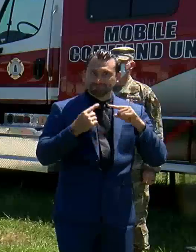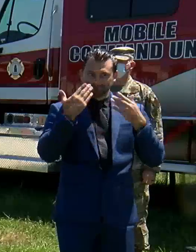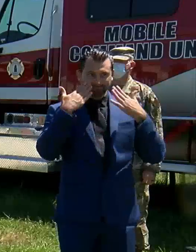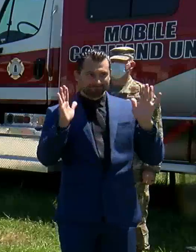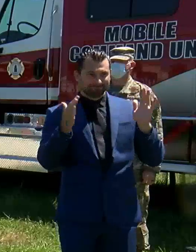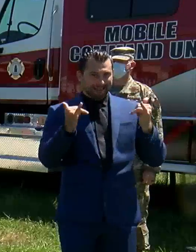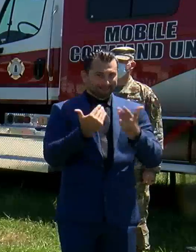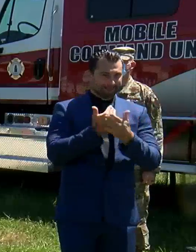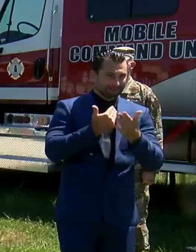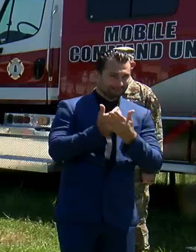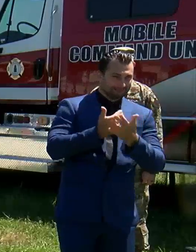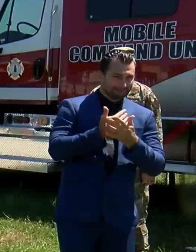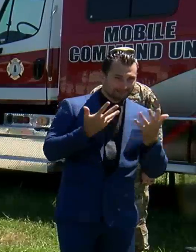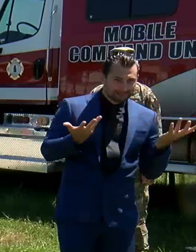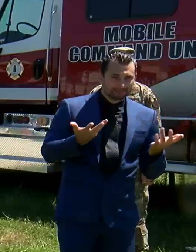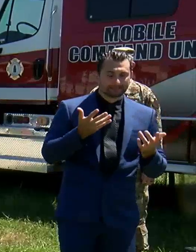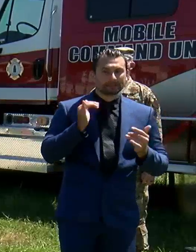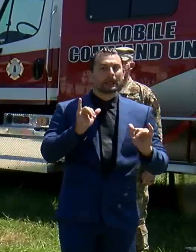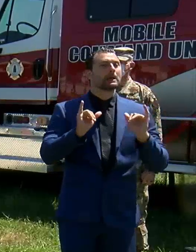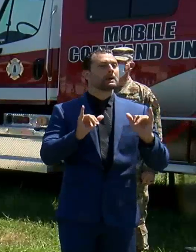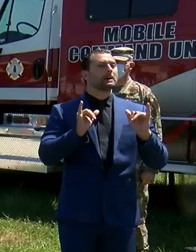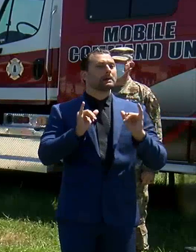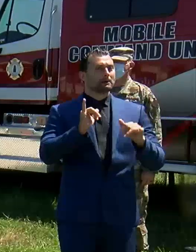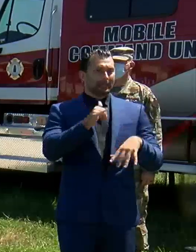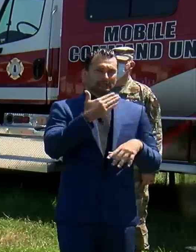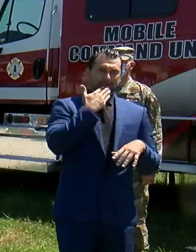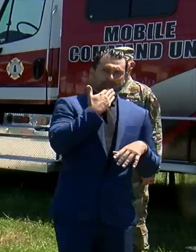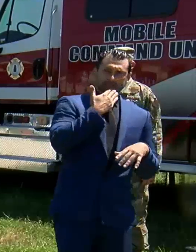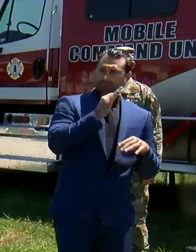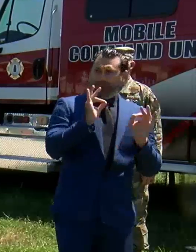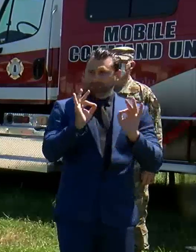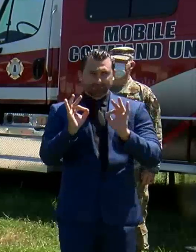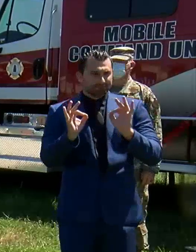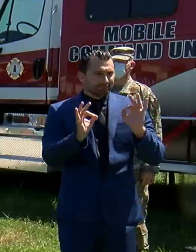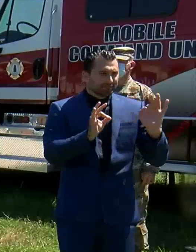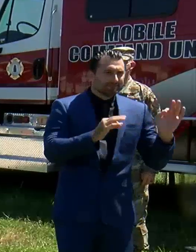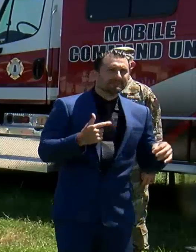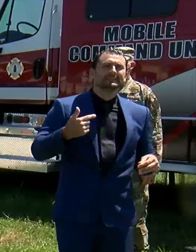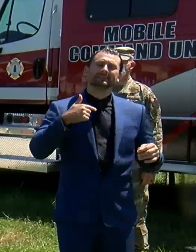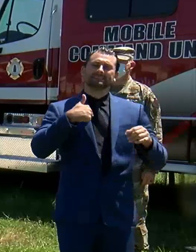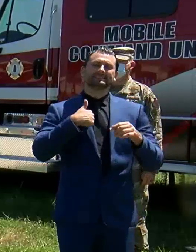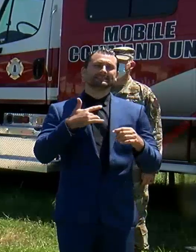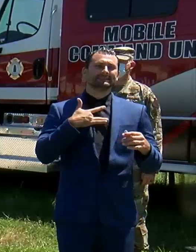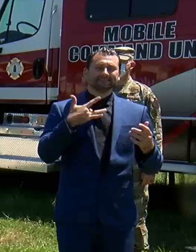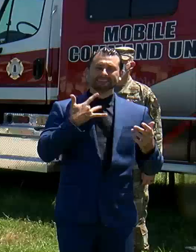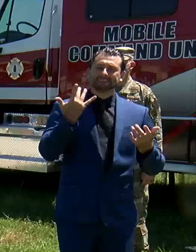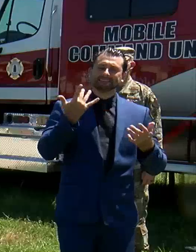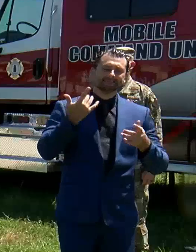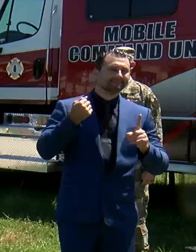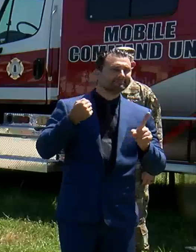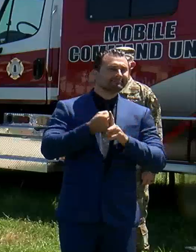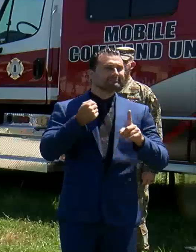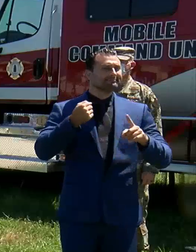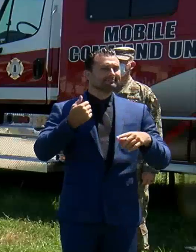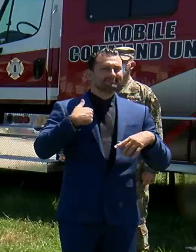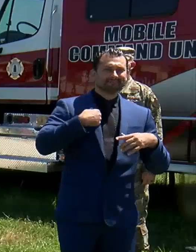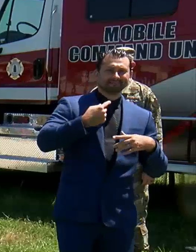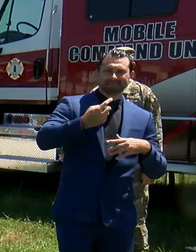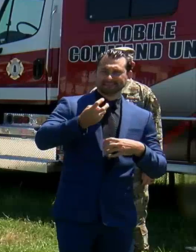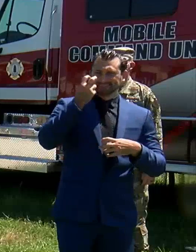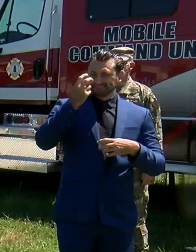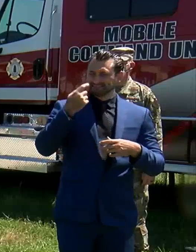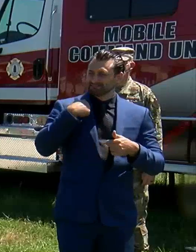people, I've had people say, I had a really nasty illness in late February. I went in, tested for flu,